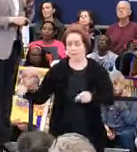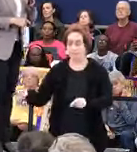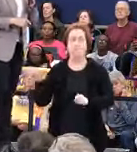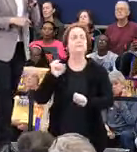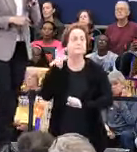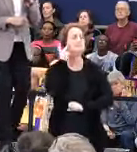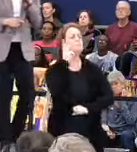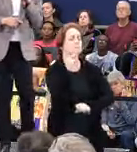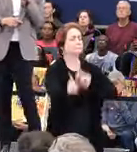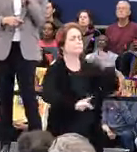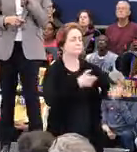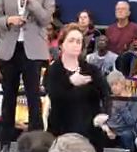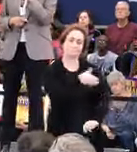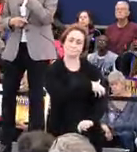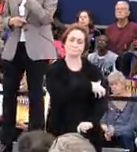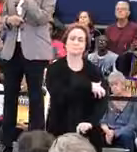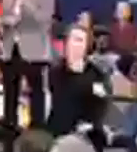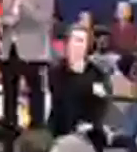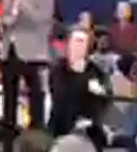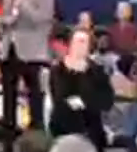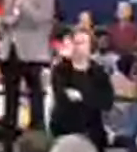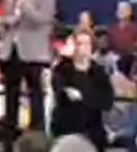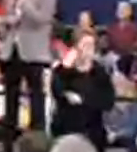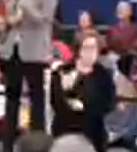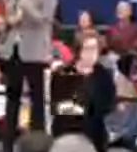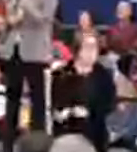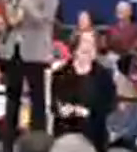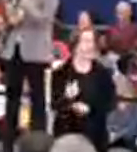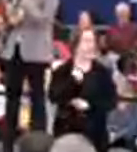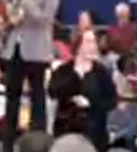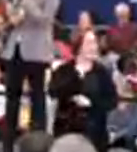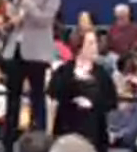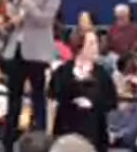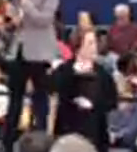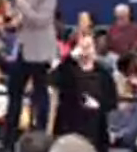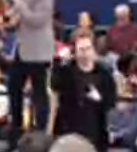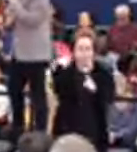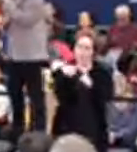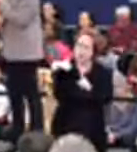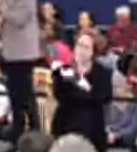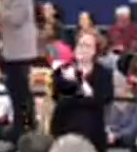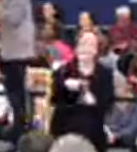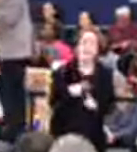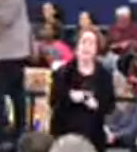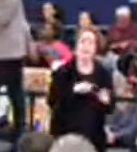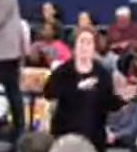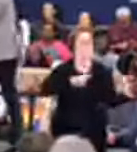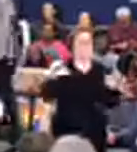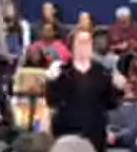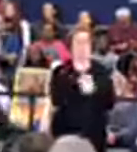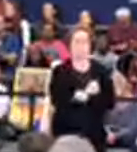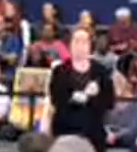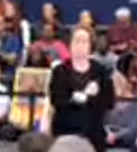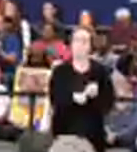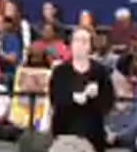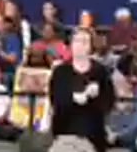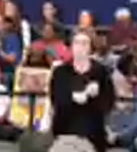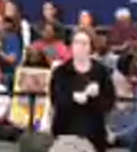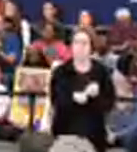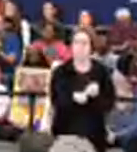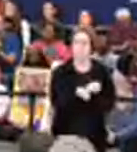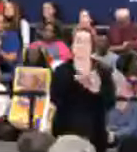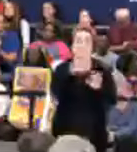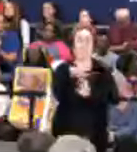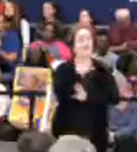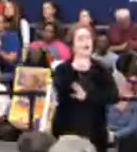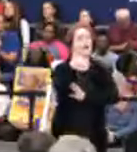why I come to you with a sense of great optimism and prepared to fight. Because here's the